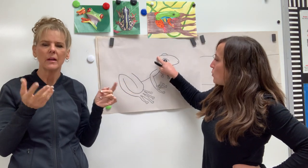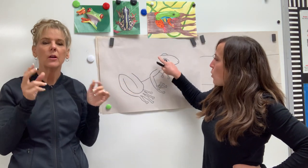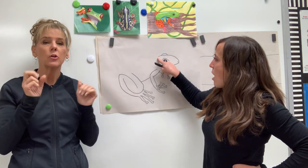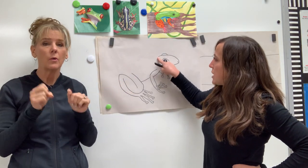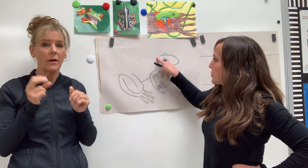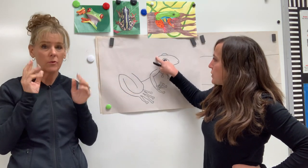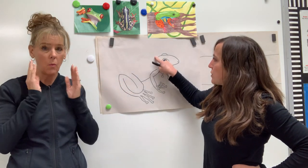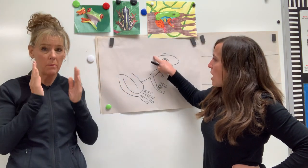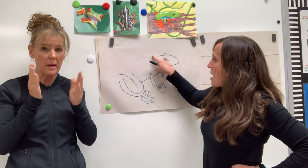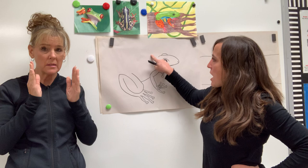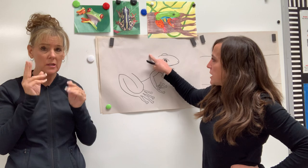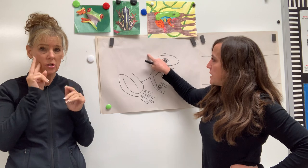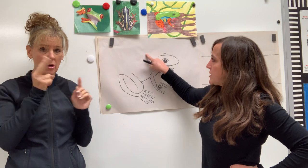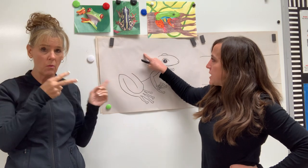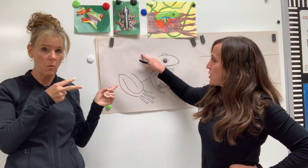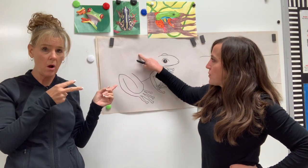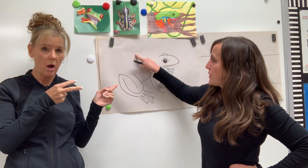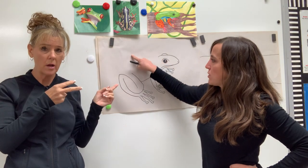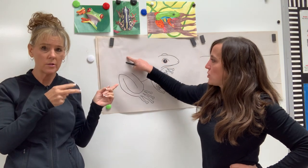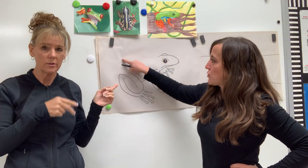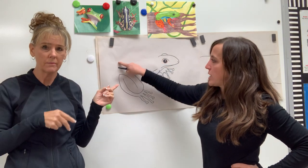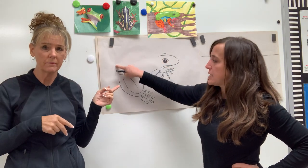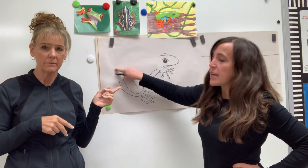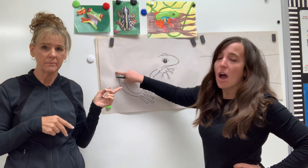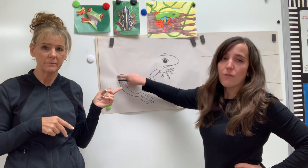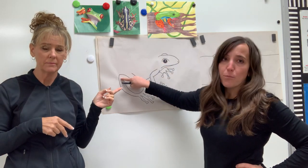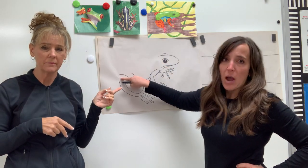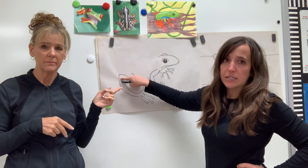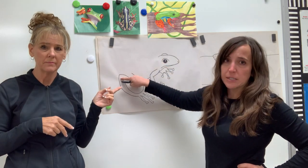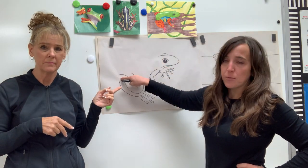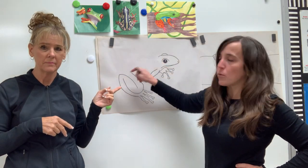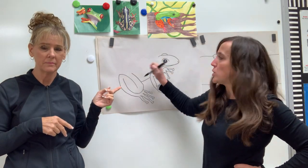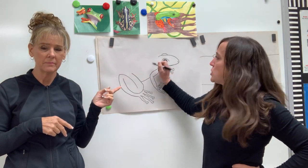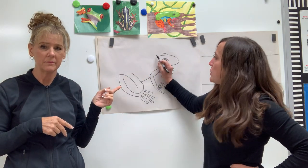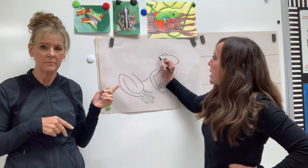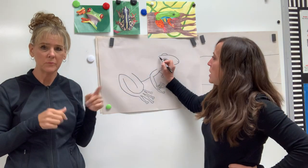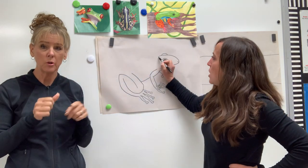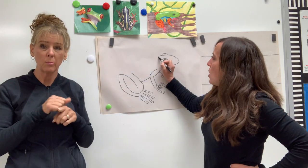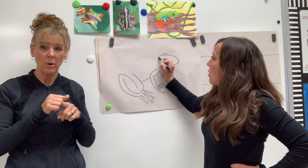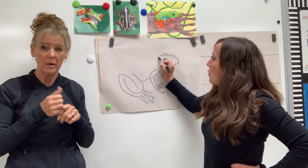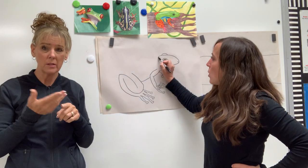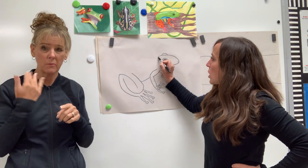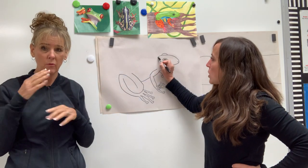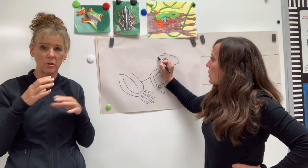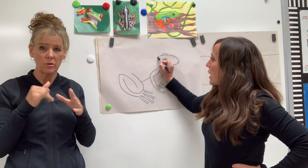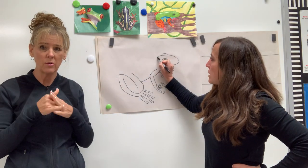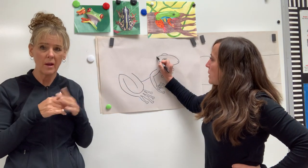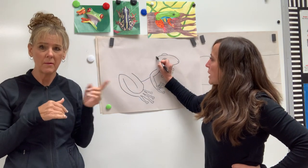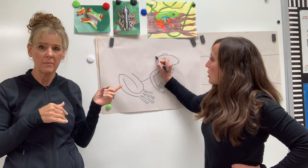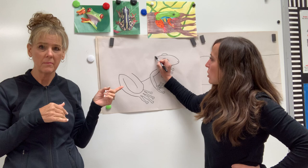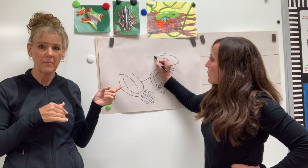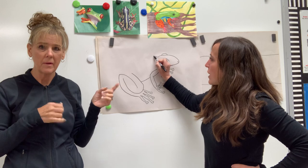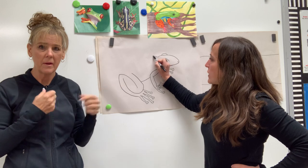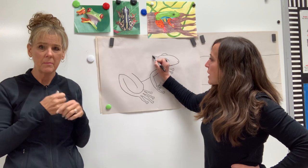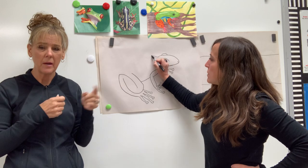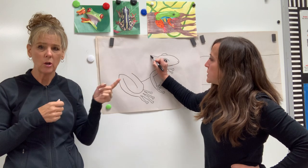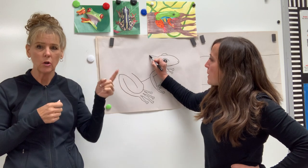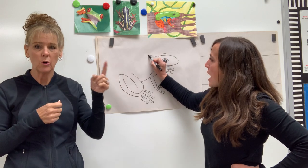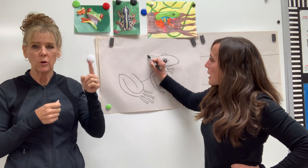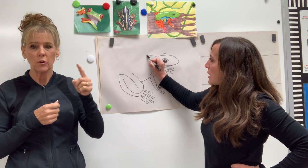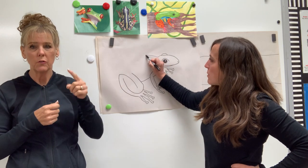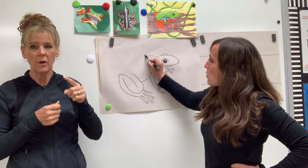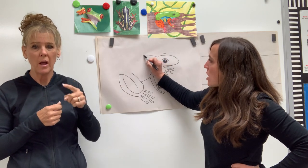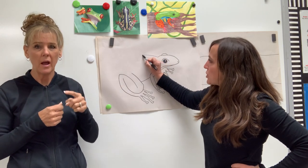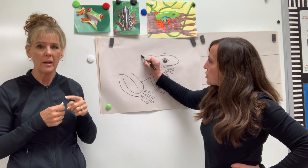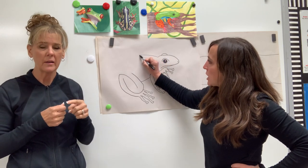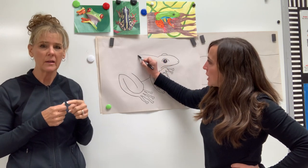wanna watch with your eye, even take your finger and trace it out for practice before you do it. We're gonna go ahead and make a curve line that comes